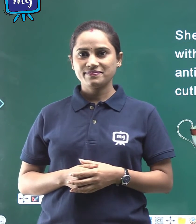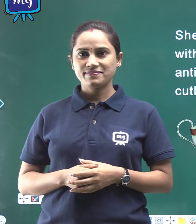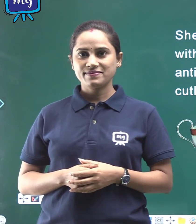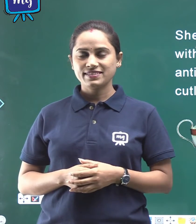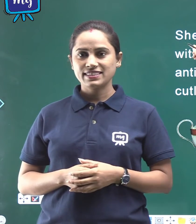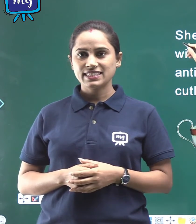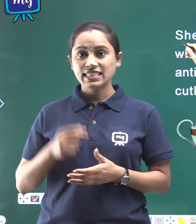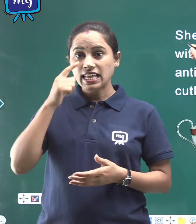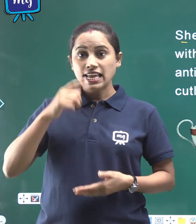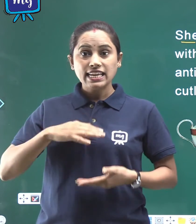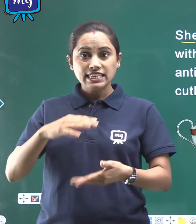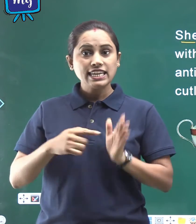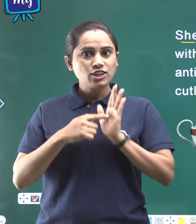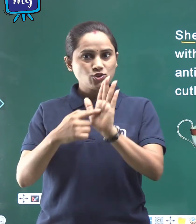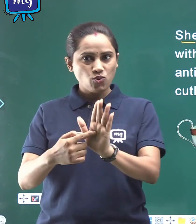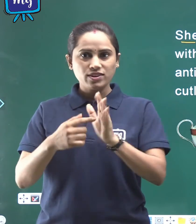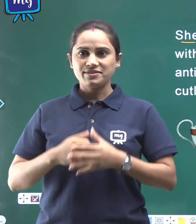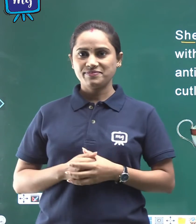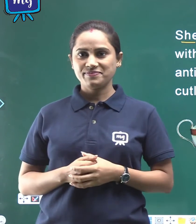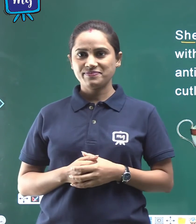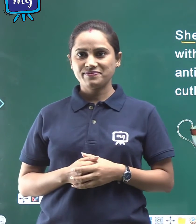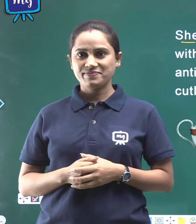She showed